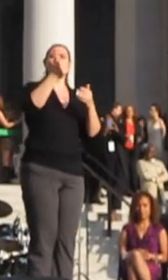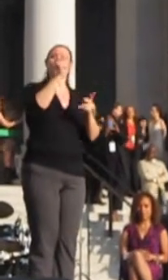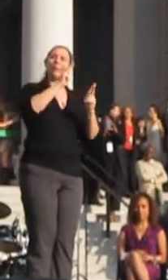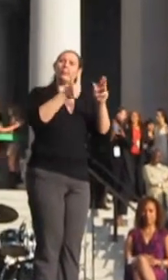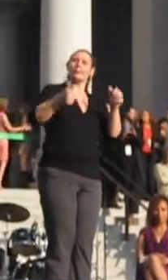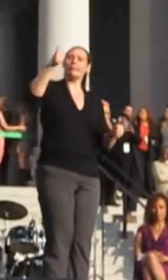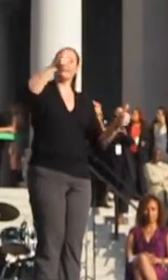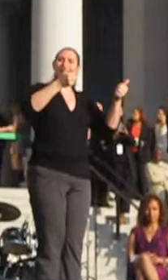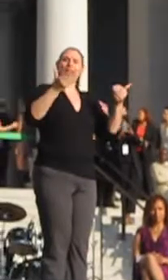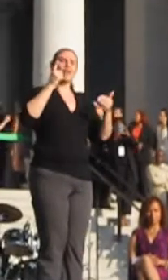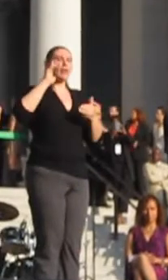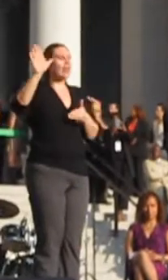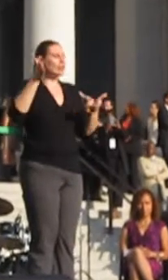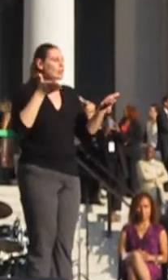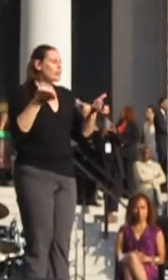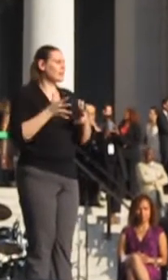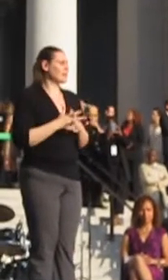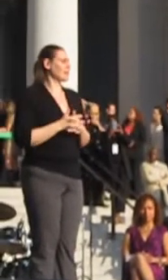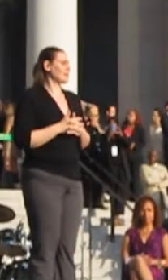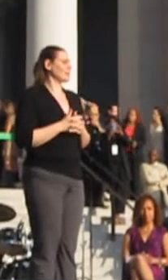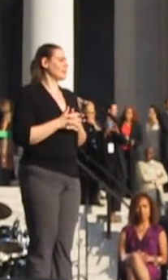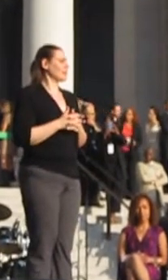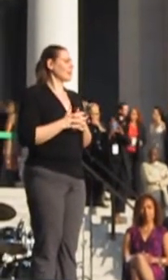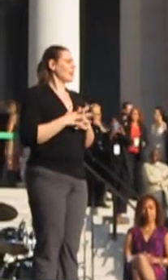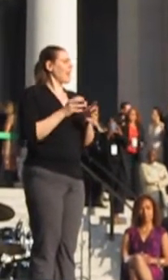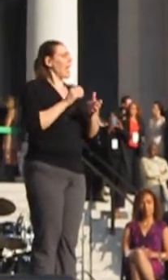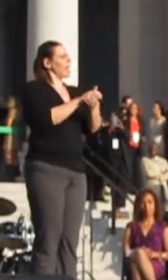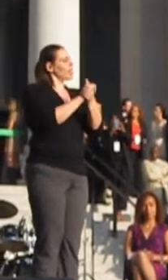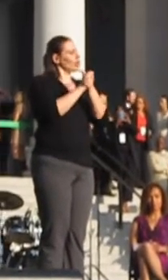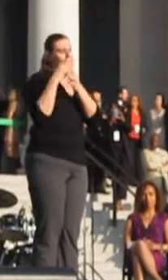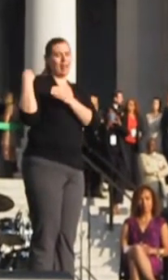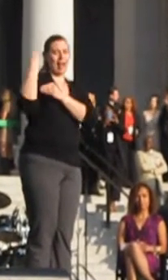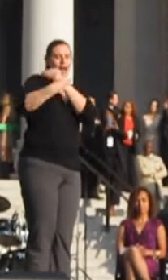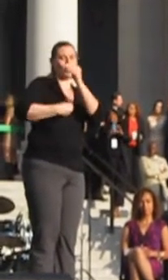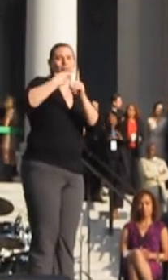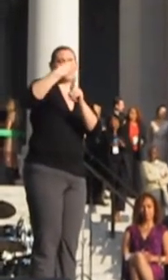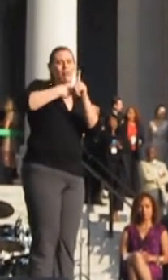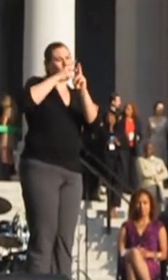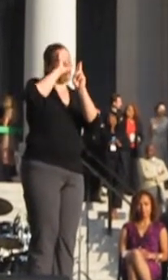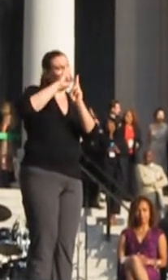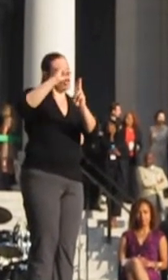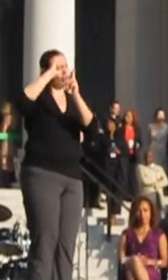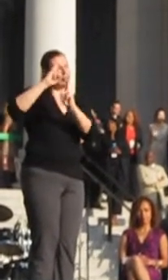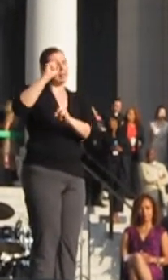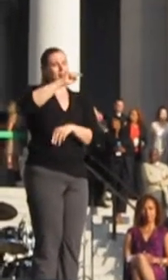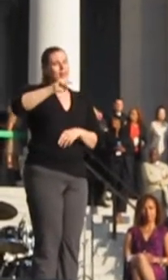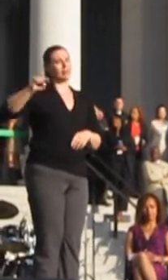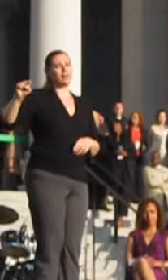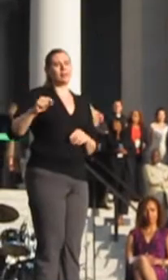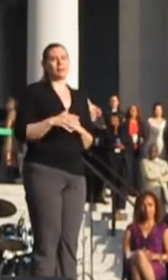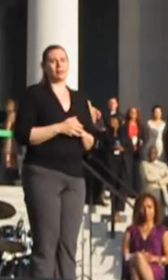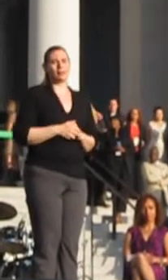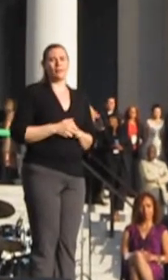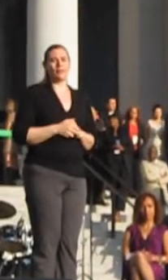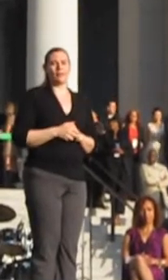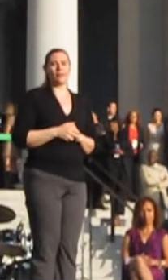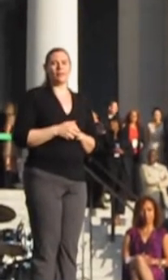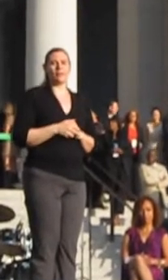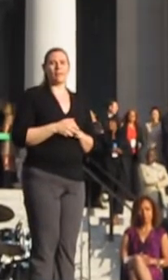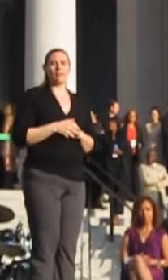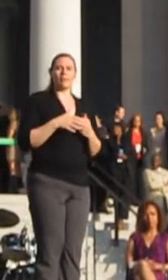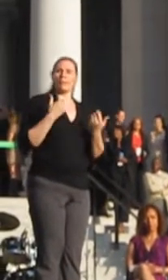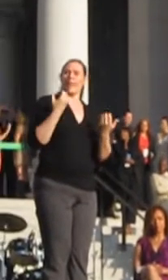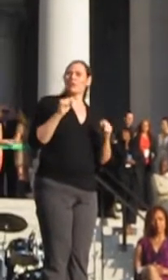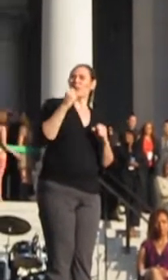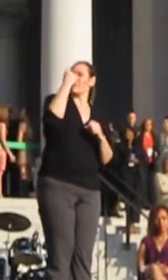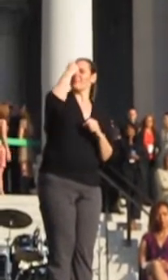officials who are here for their service and congratulate the Heritage Month honorees. I was trying to think of